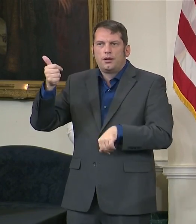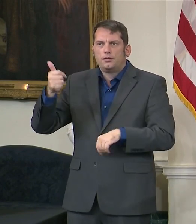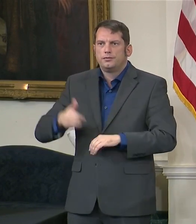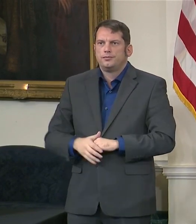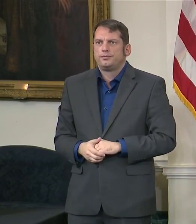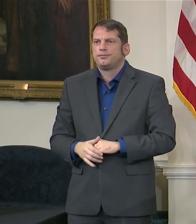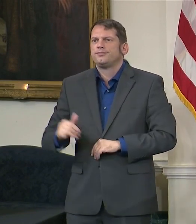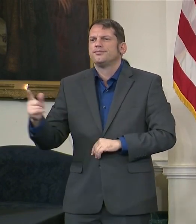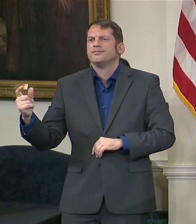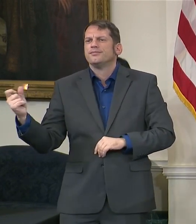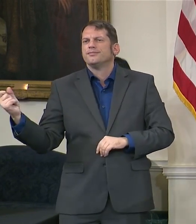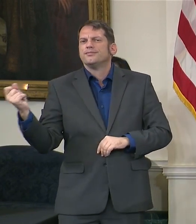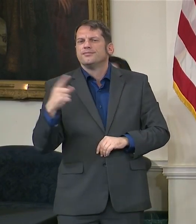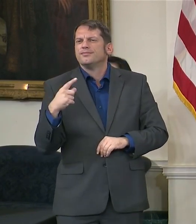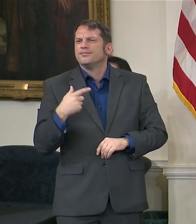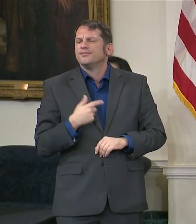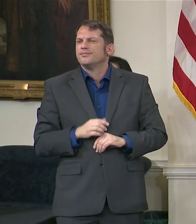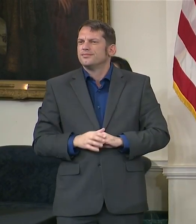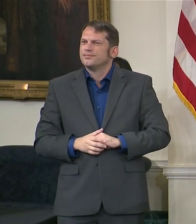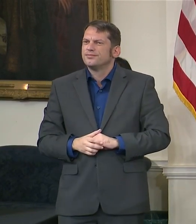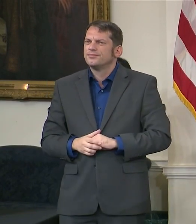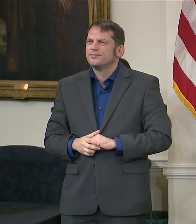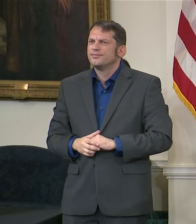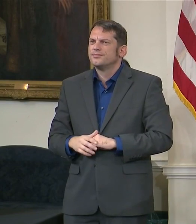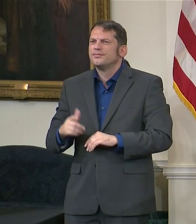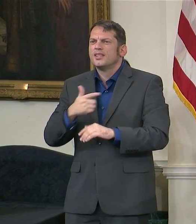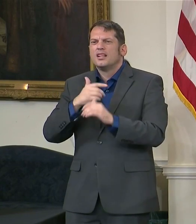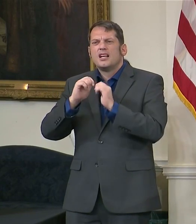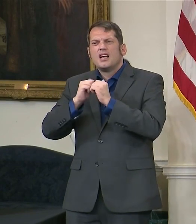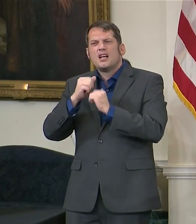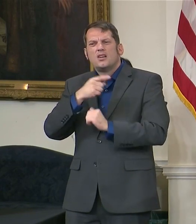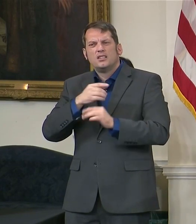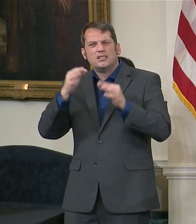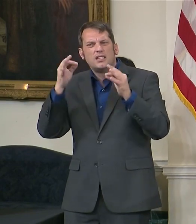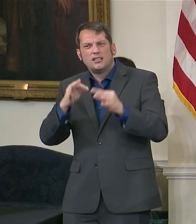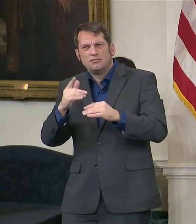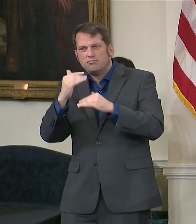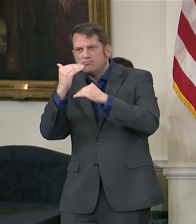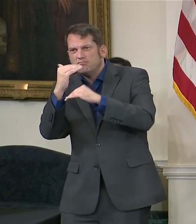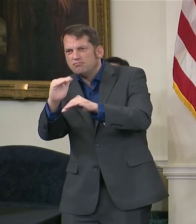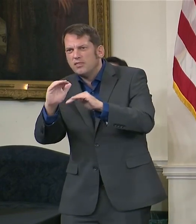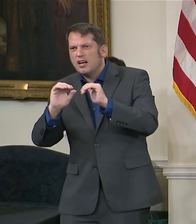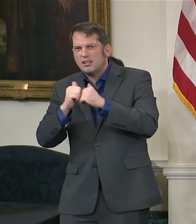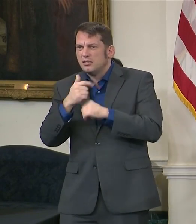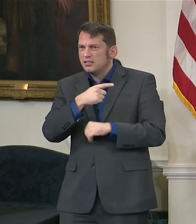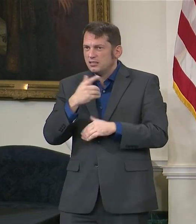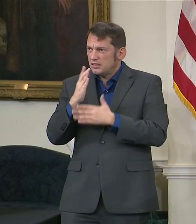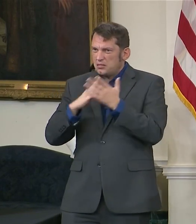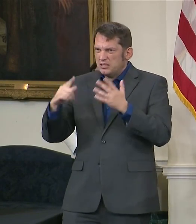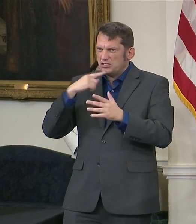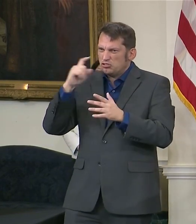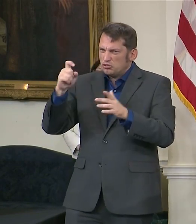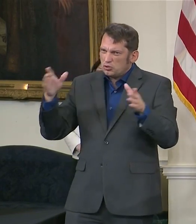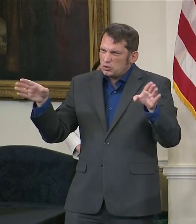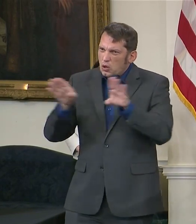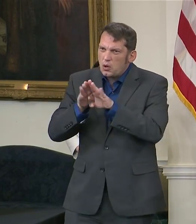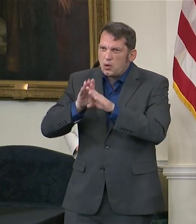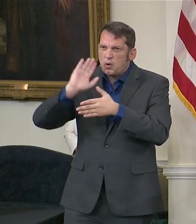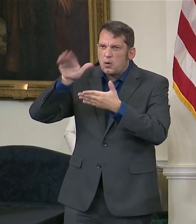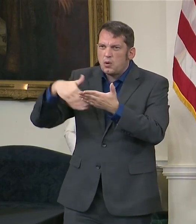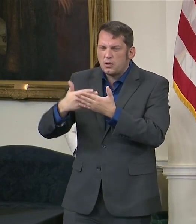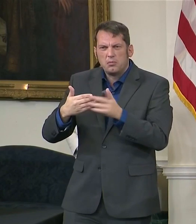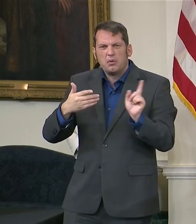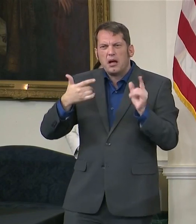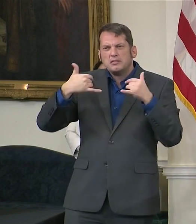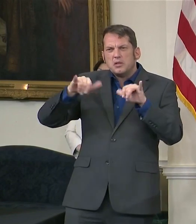I mean, some people are saying, let's go all the way right now. How are you balancing keeping things open